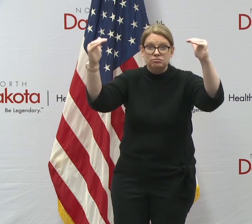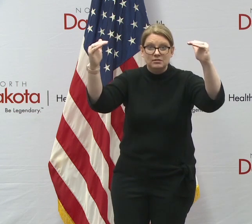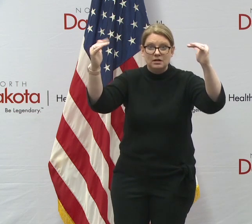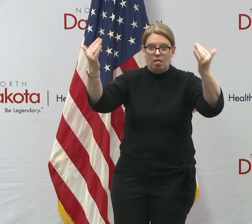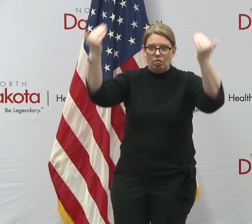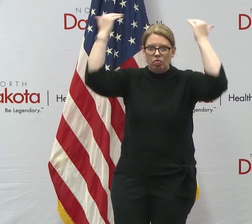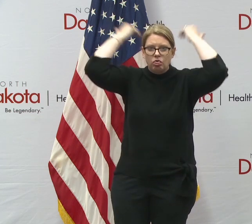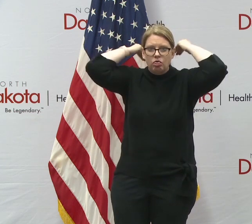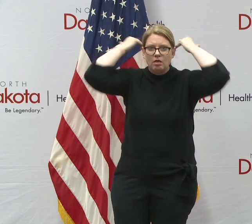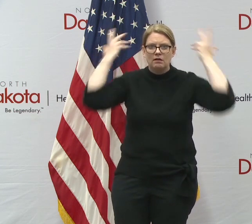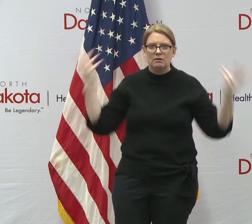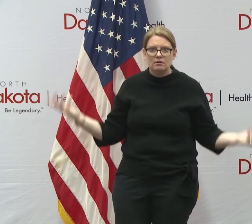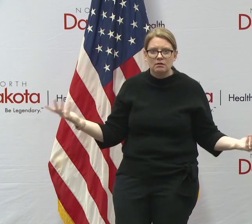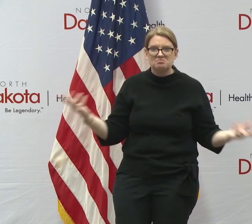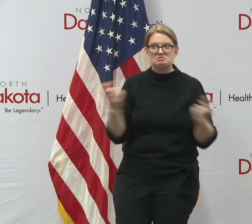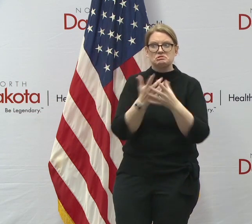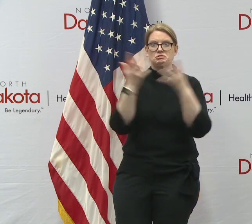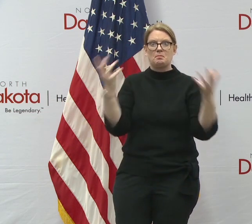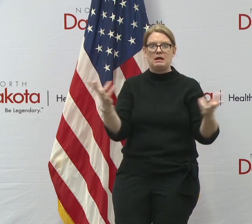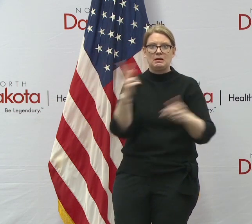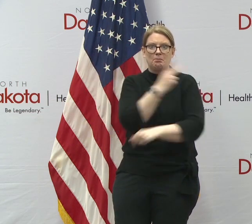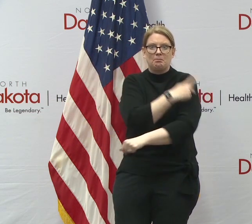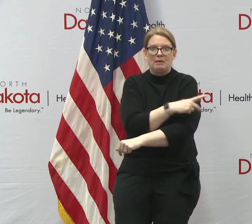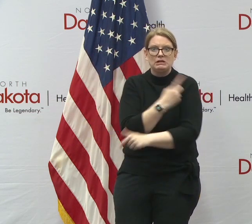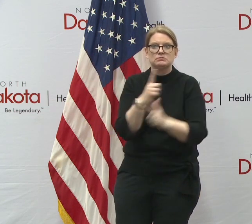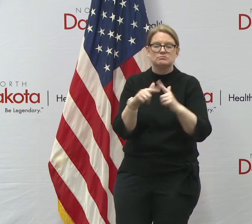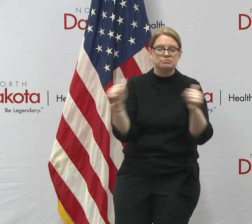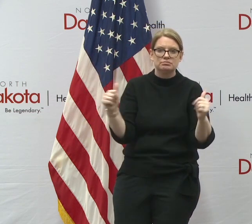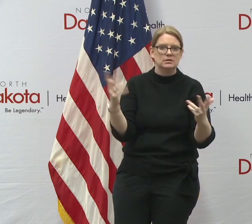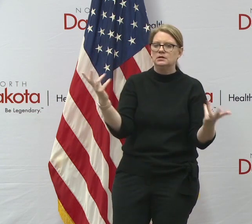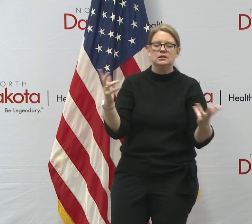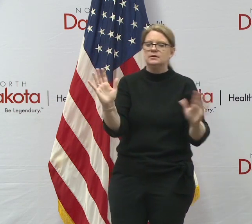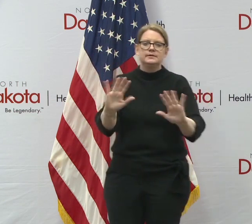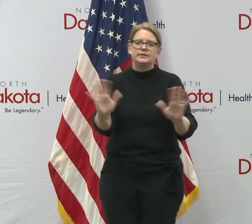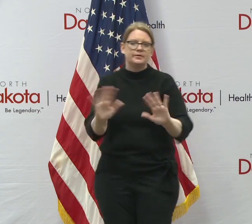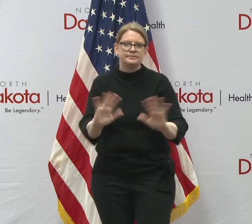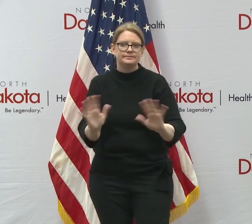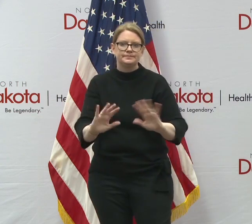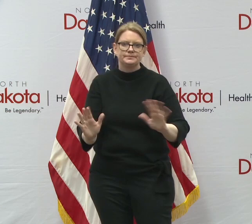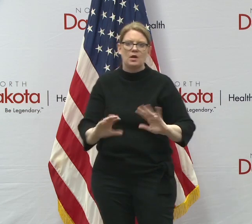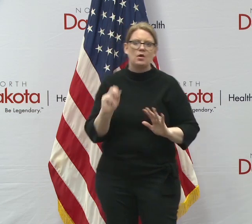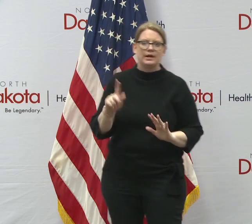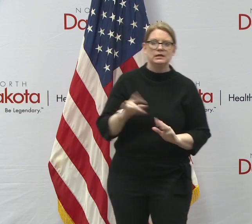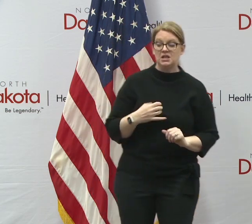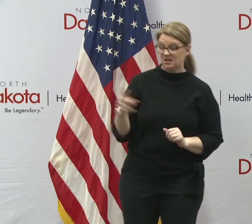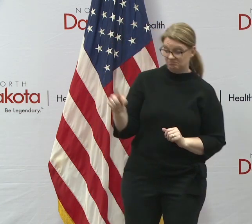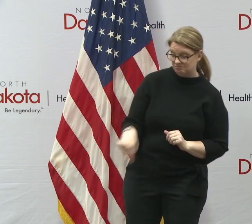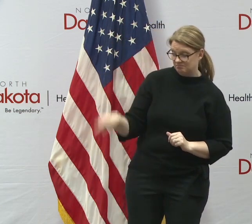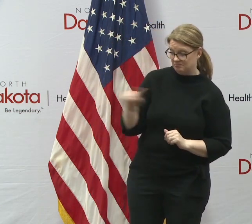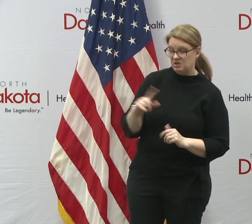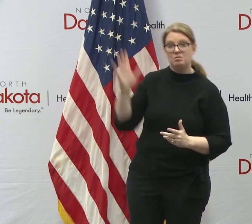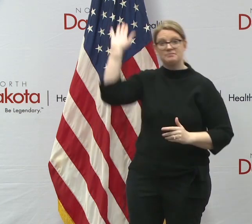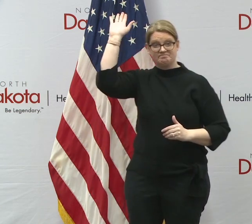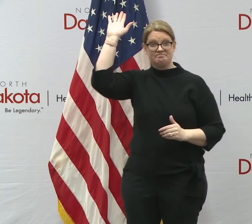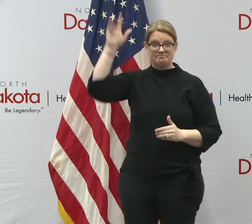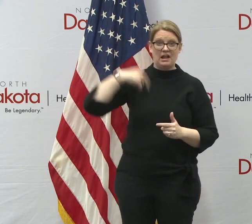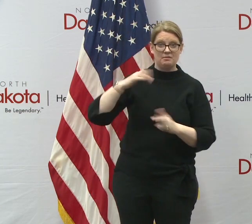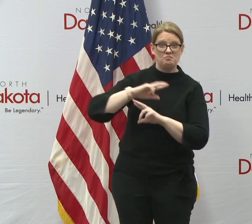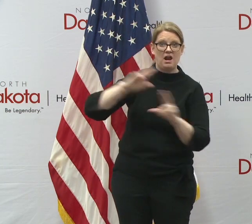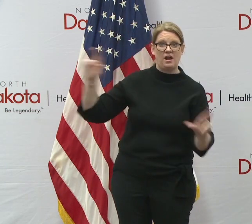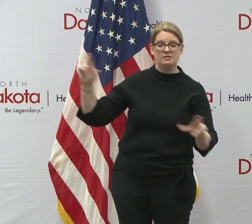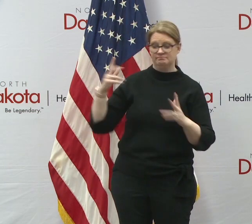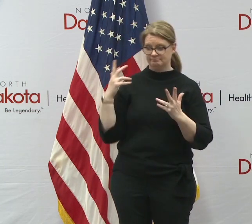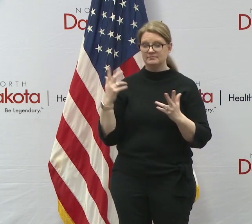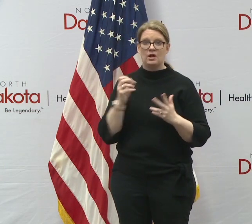can locate people. We have the time to try to get everybody on the bench that wants to be on the bench, that wants to raise their hand to be ready. So we